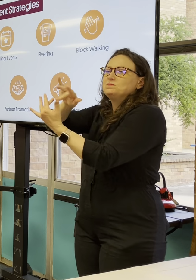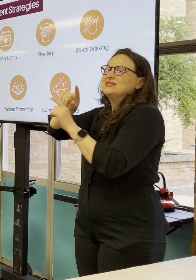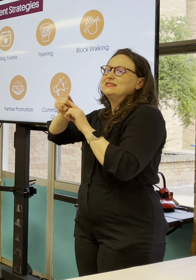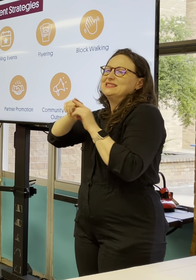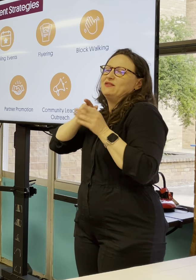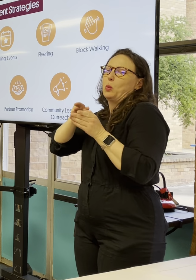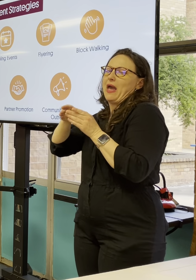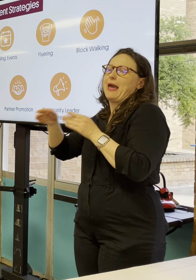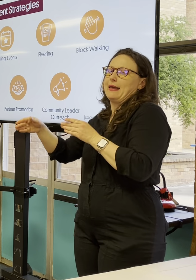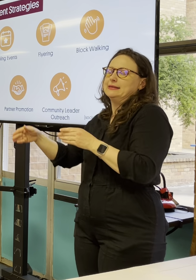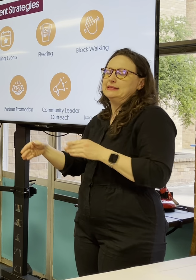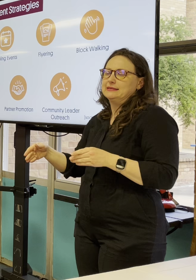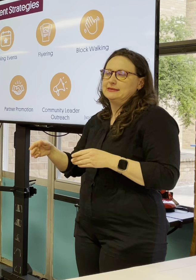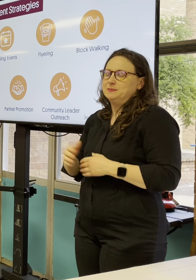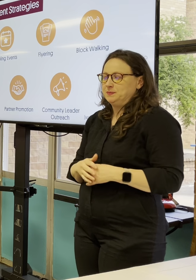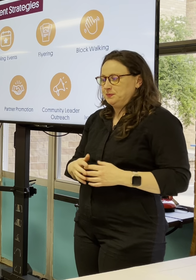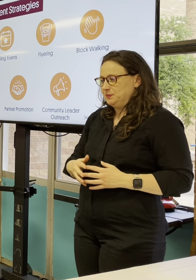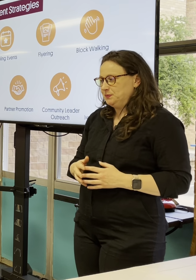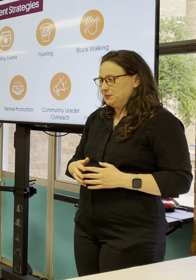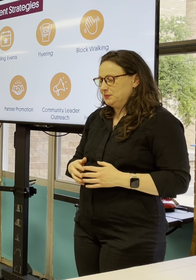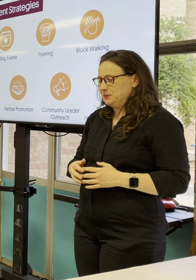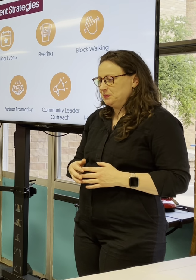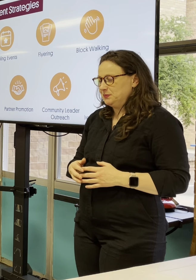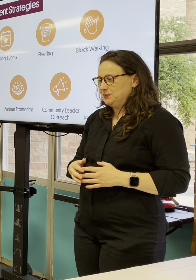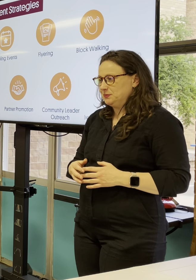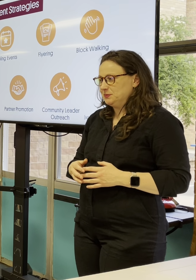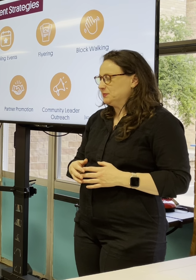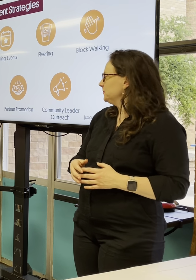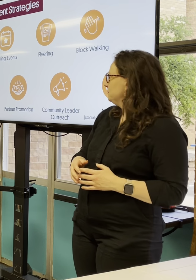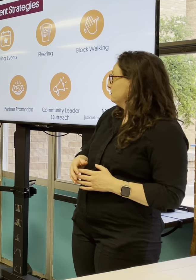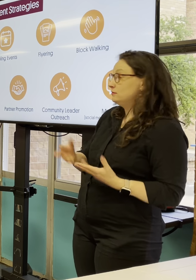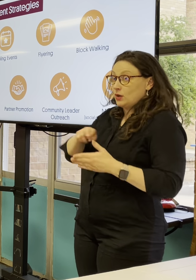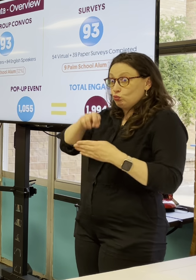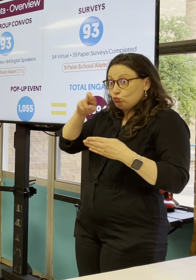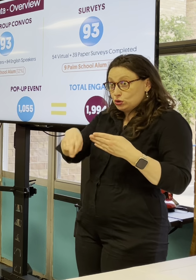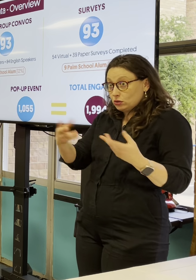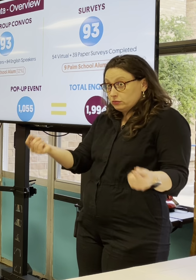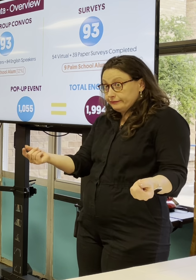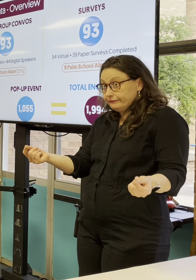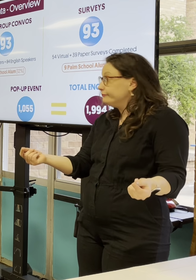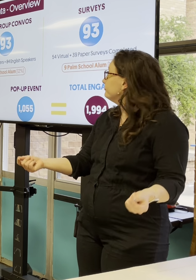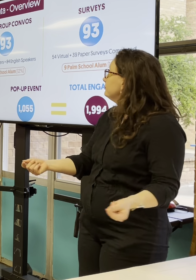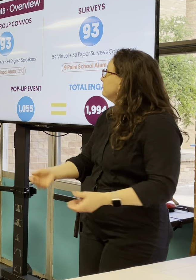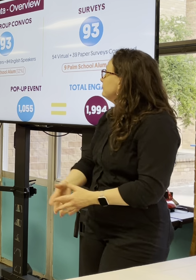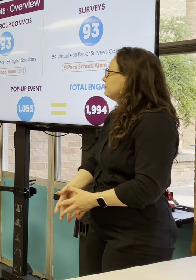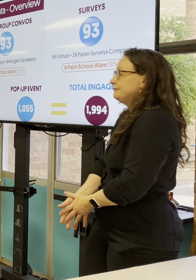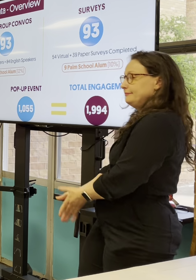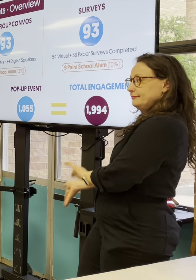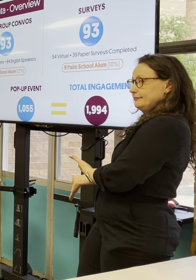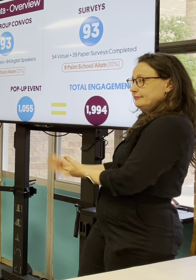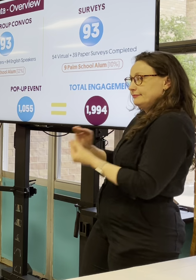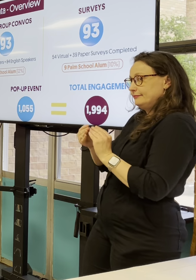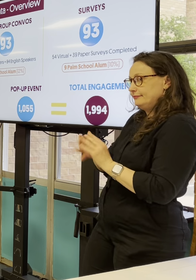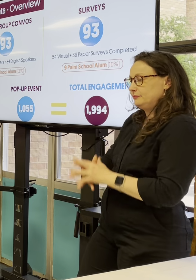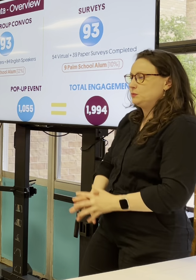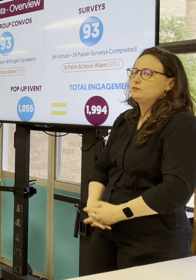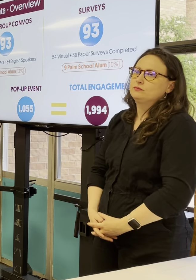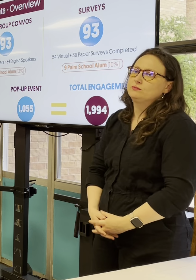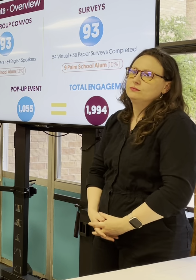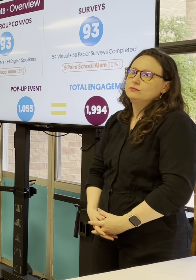in which you're hearing about the work that we're doing. So what did this result to? So here are some of the numbers. We